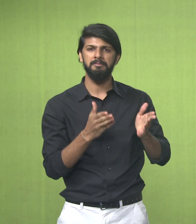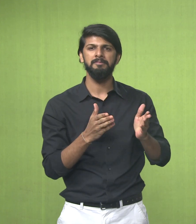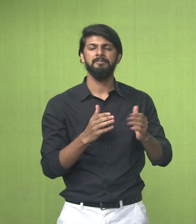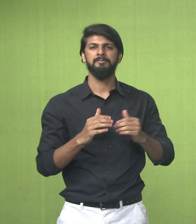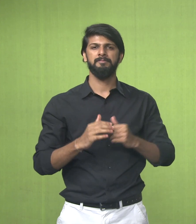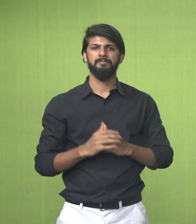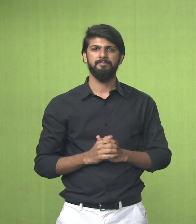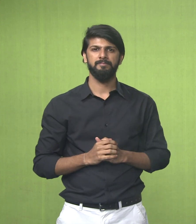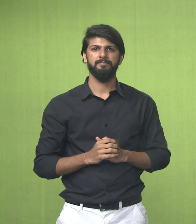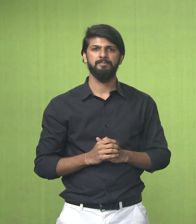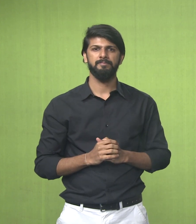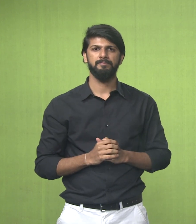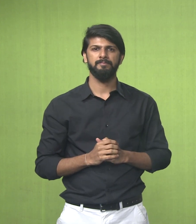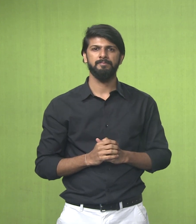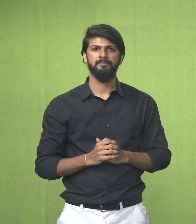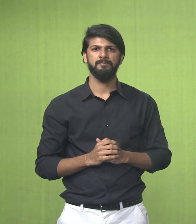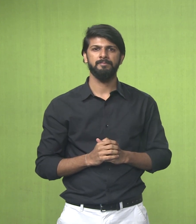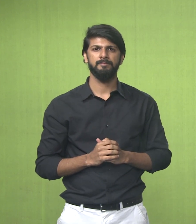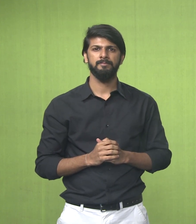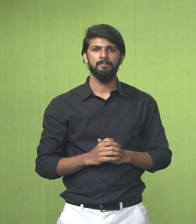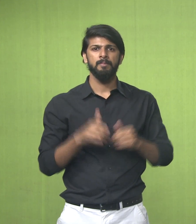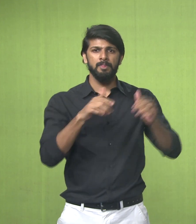shows that they were very skilled and it had childlike spontaneity.